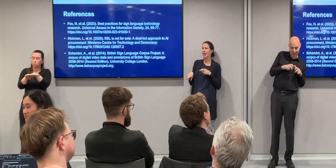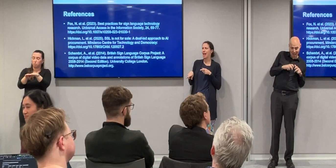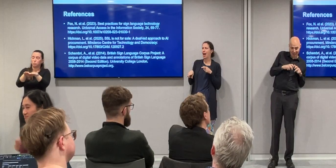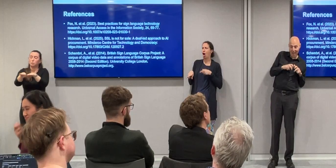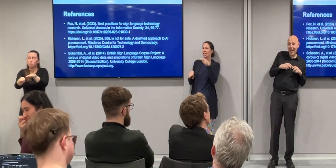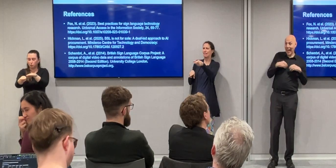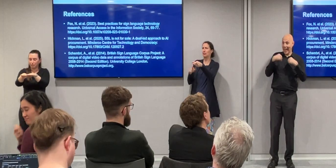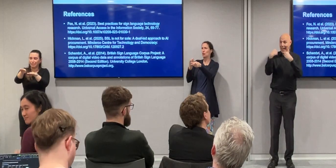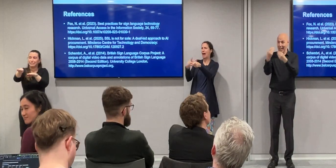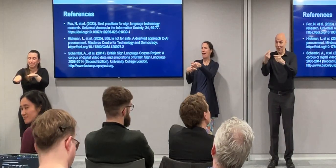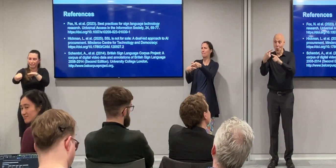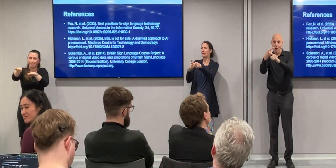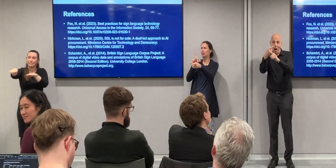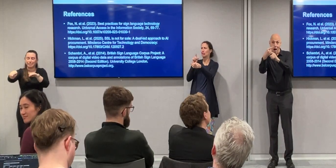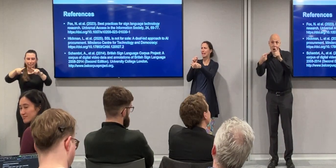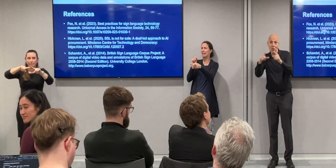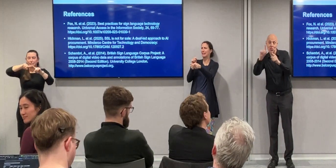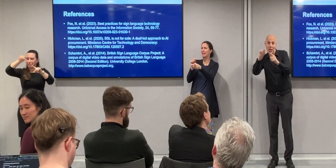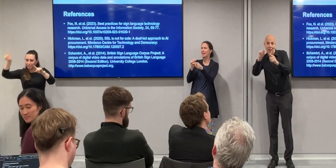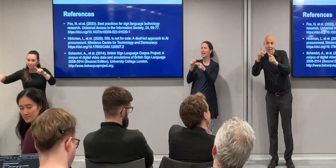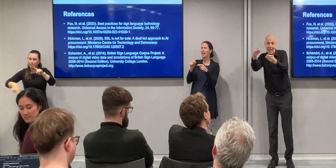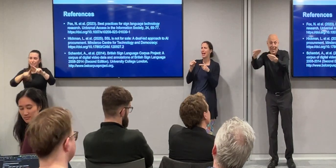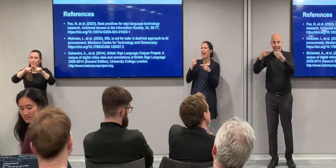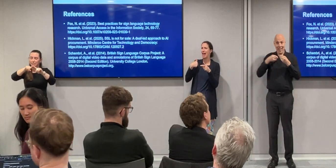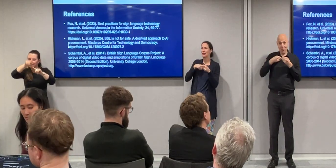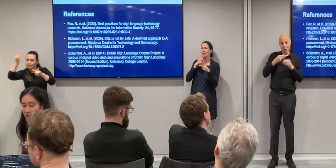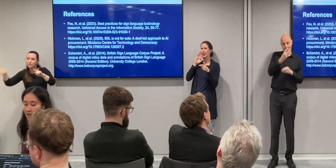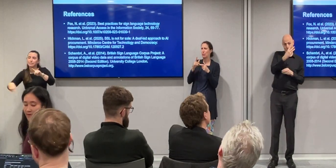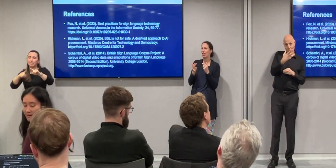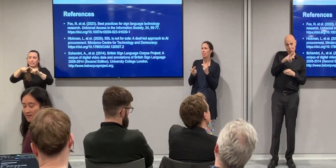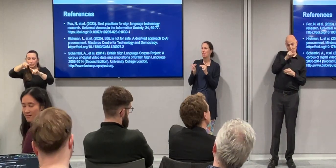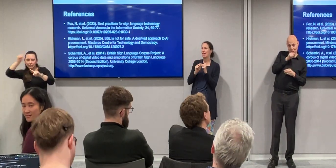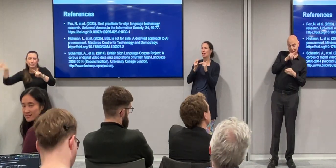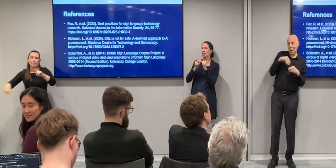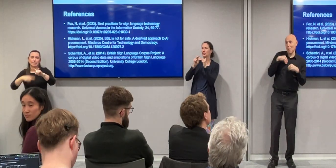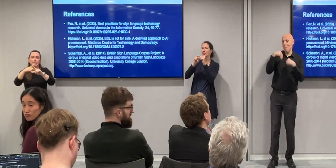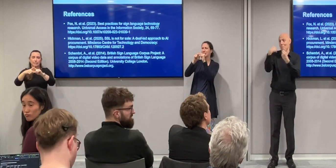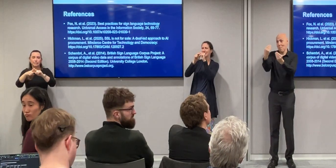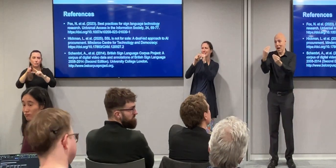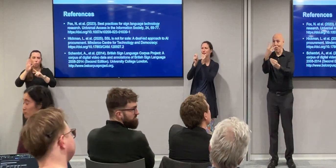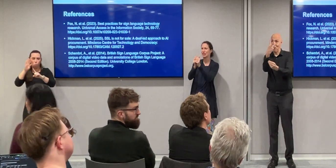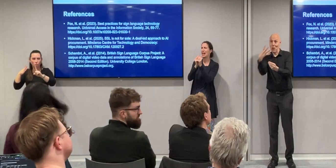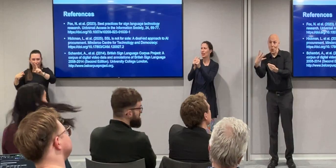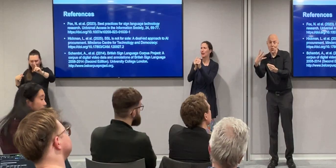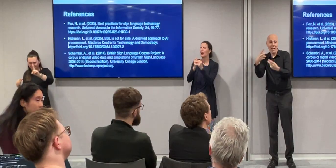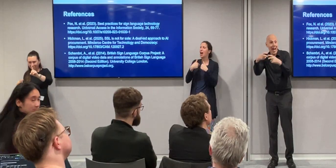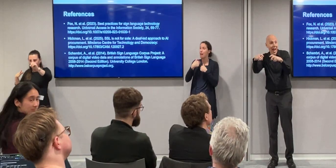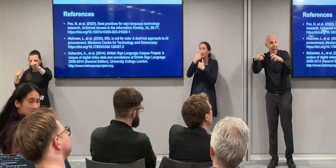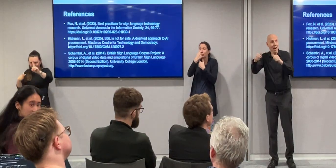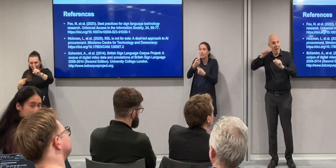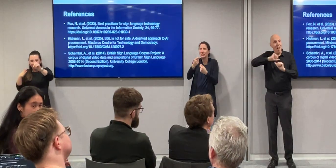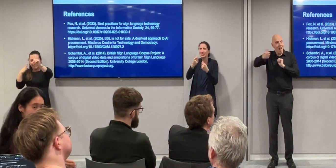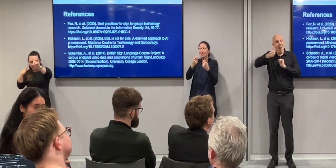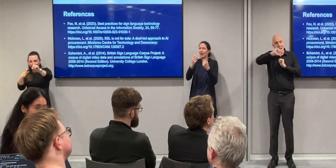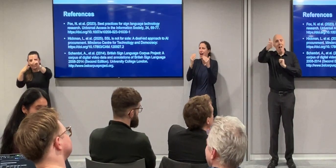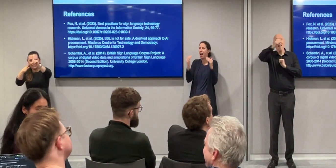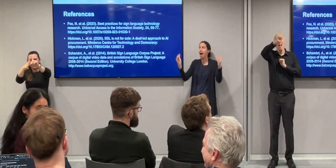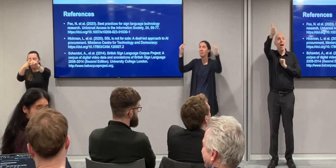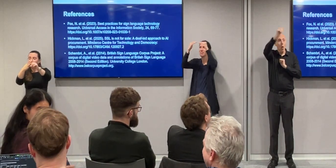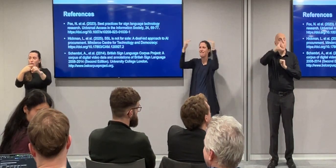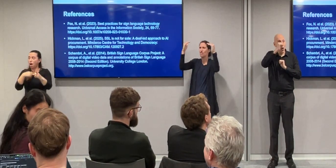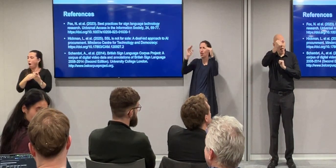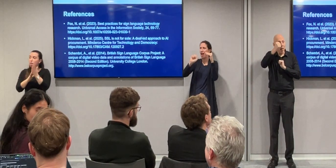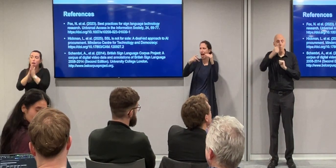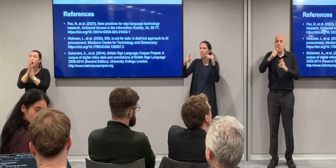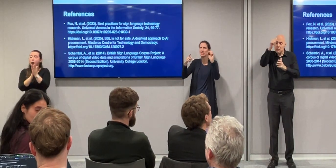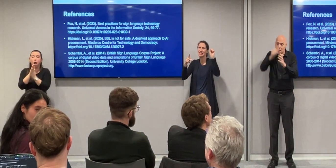egg and 3/4 of a chicken, and we'll get there. I'm very interested in, as I say, in the sort of high-level applications,